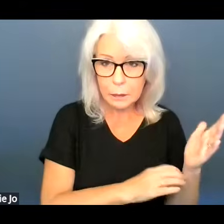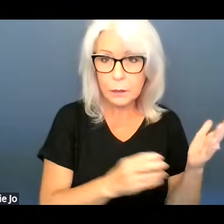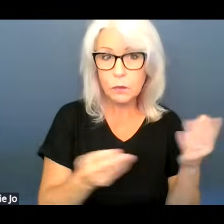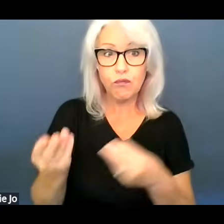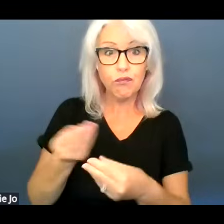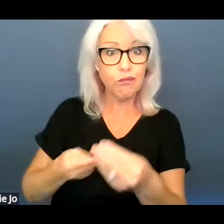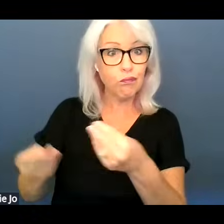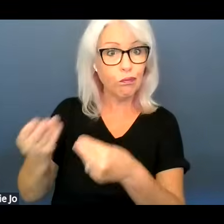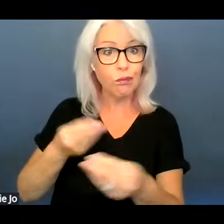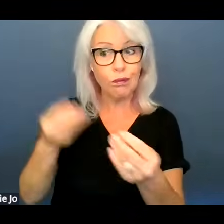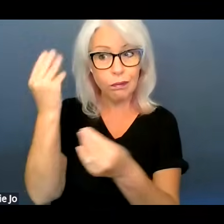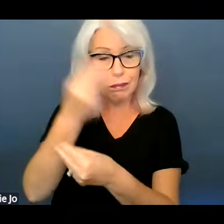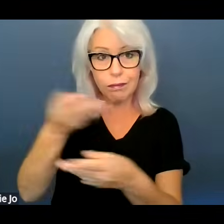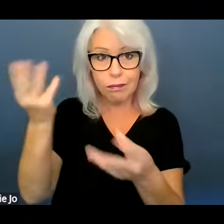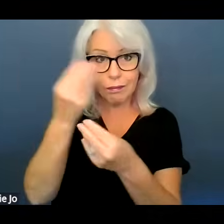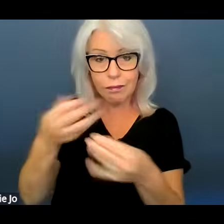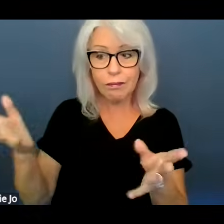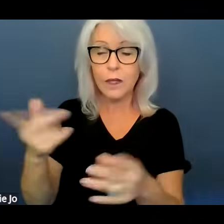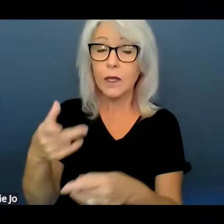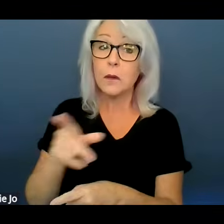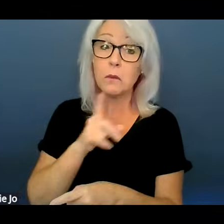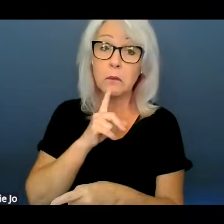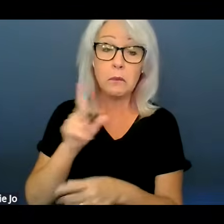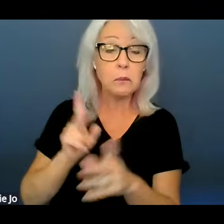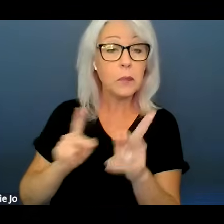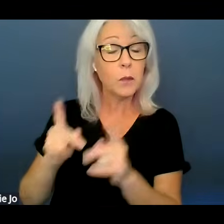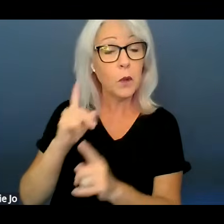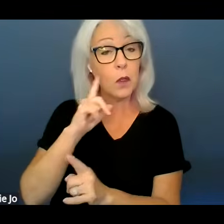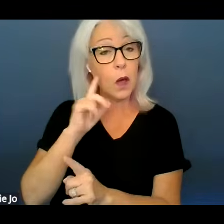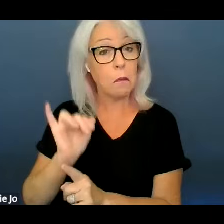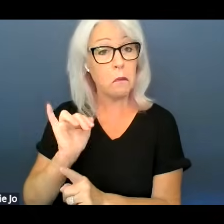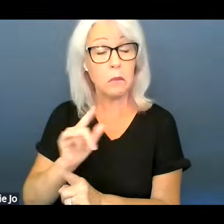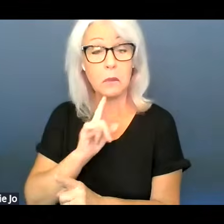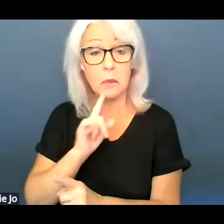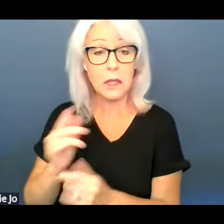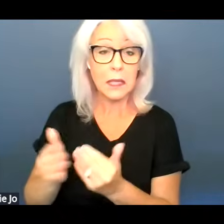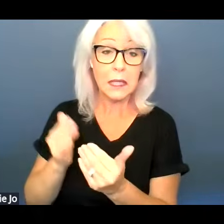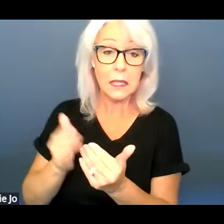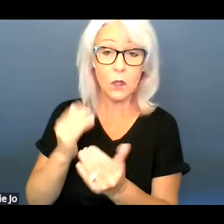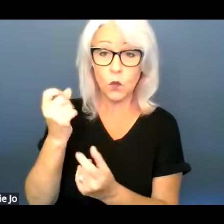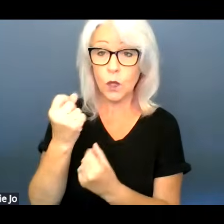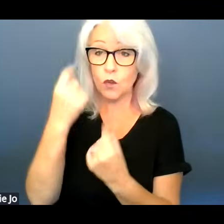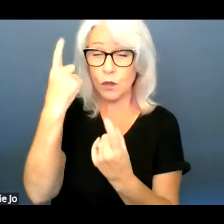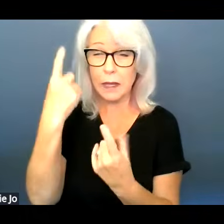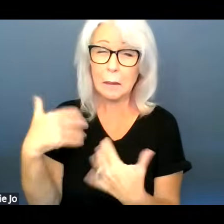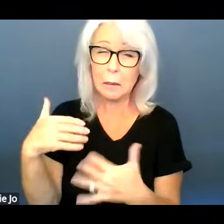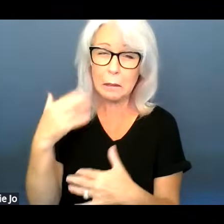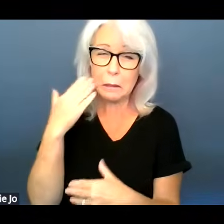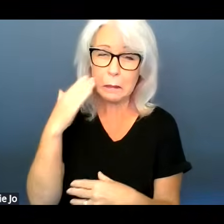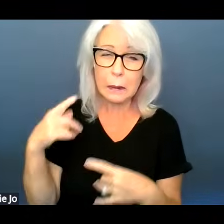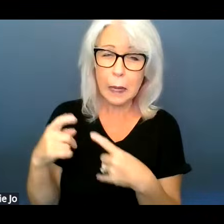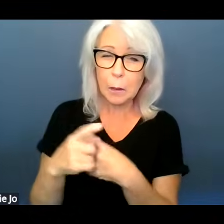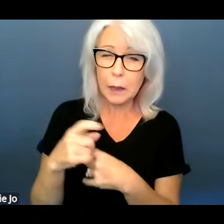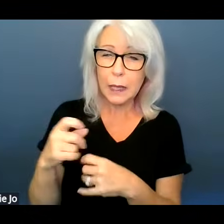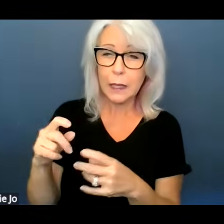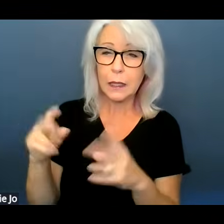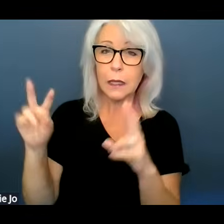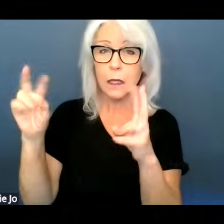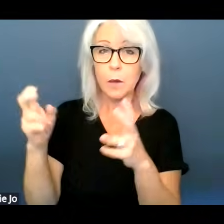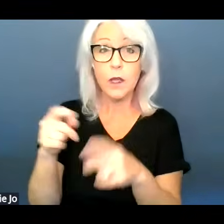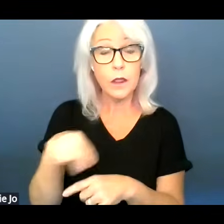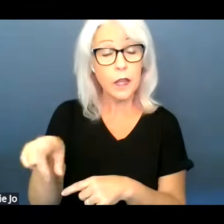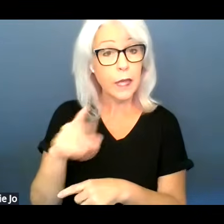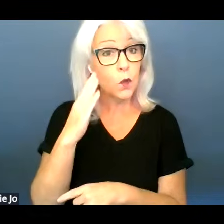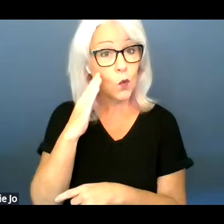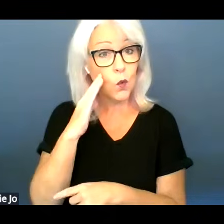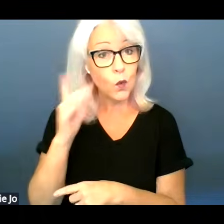were, they found it easy to understand for a very complex subject. And they knew their stance pretty quickly for or against in terms